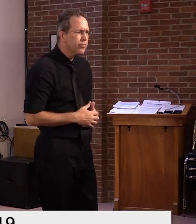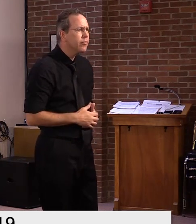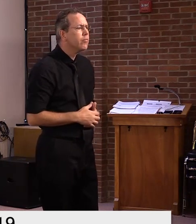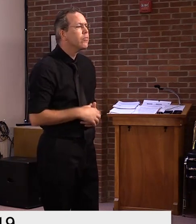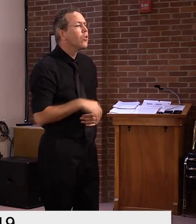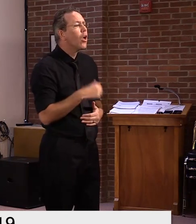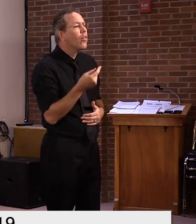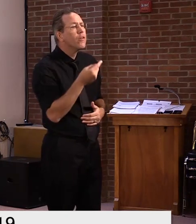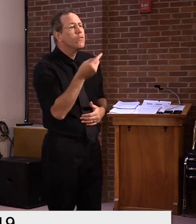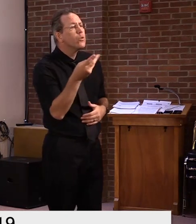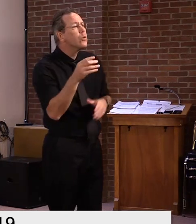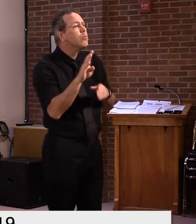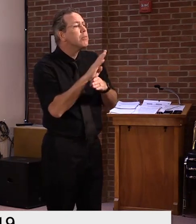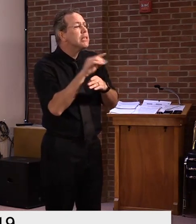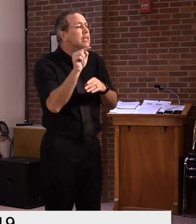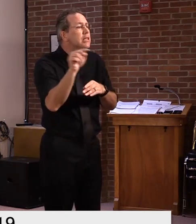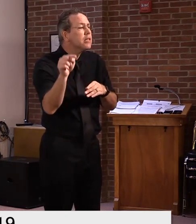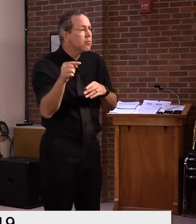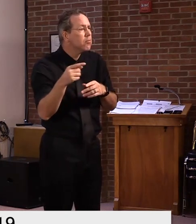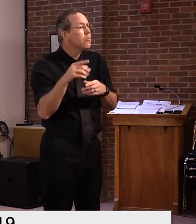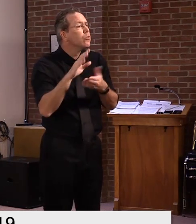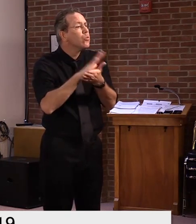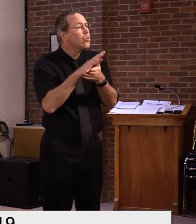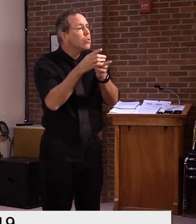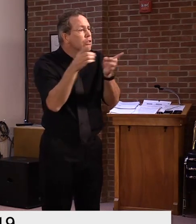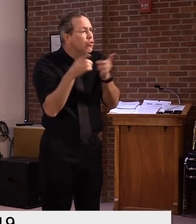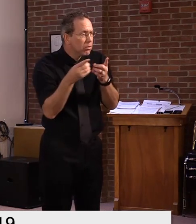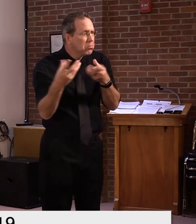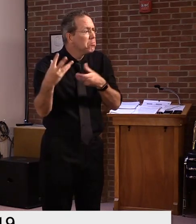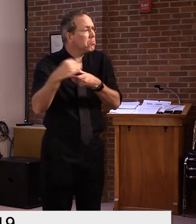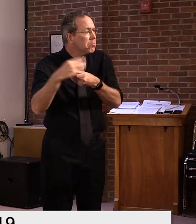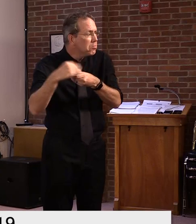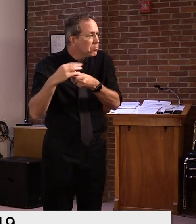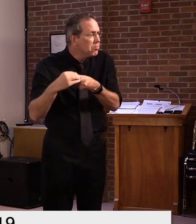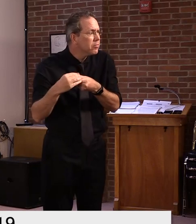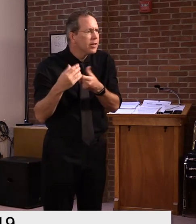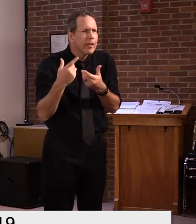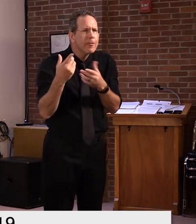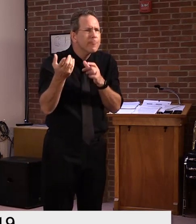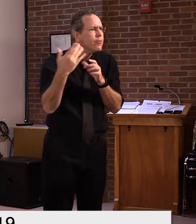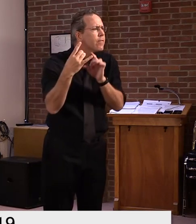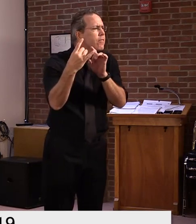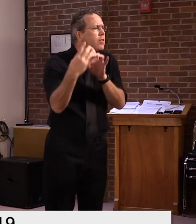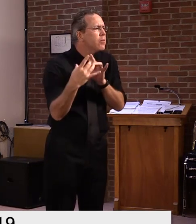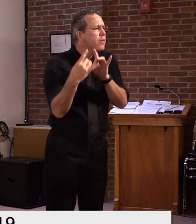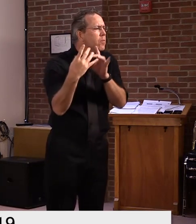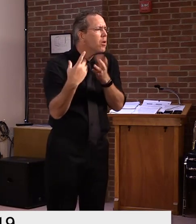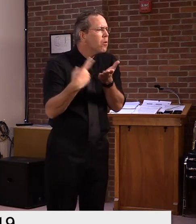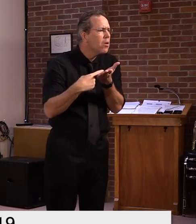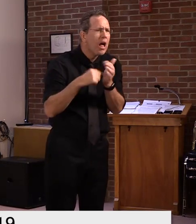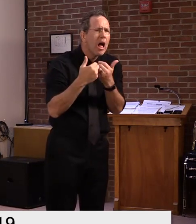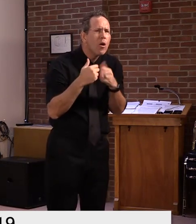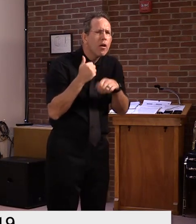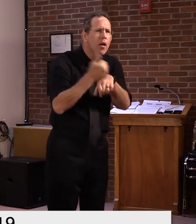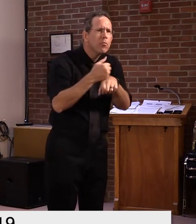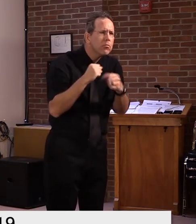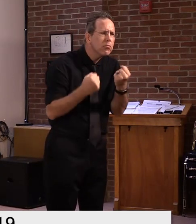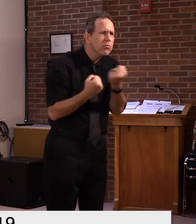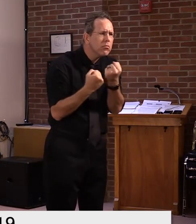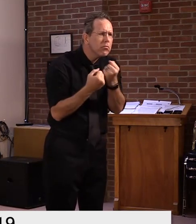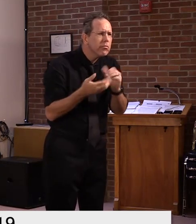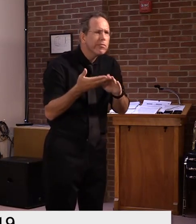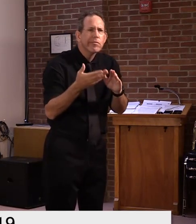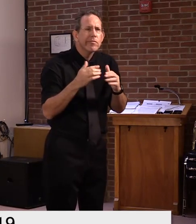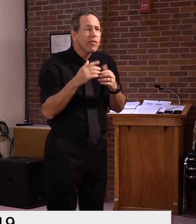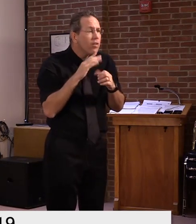districts, and other community institutions asking us how they can help stand up care with their regional hubs.